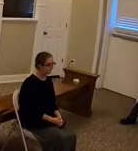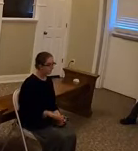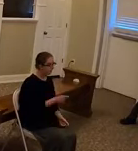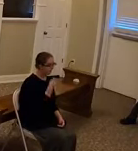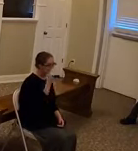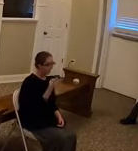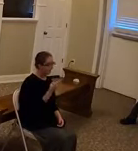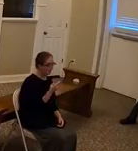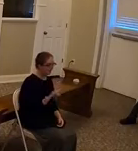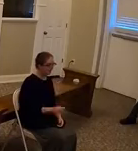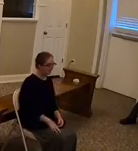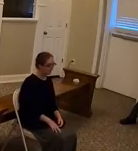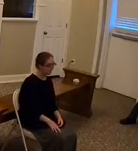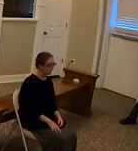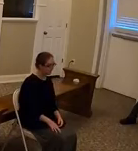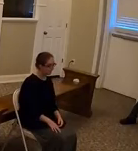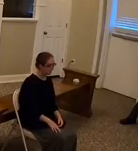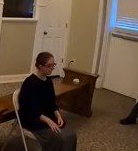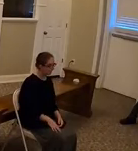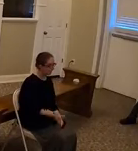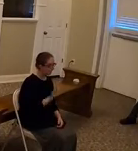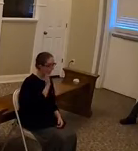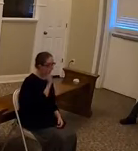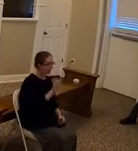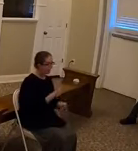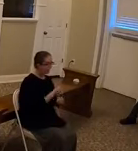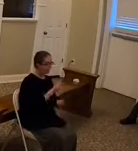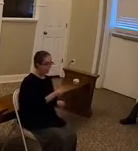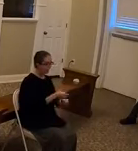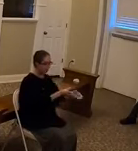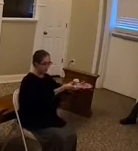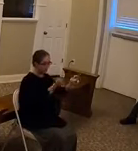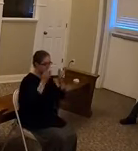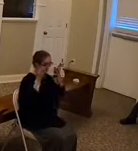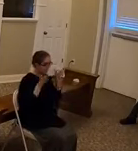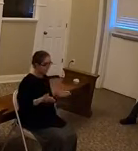to say, you know what? I'm going to make you an heir.